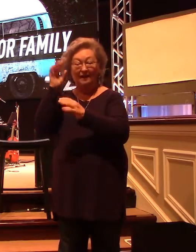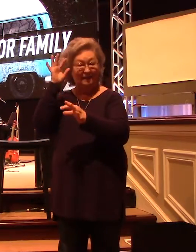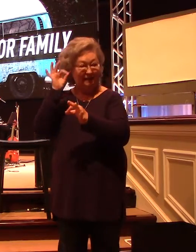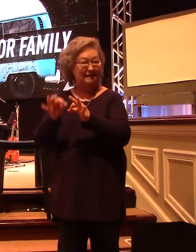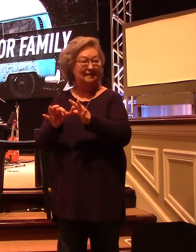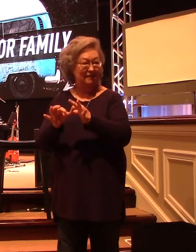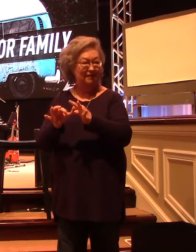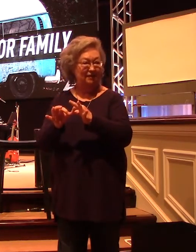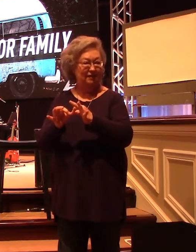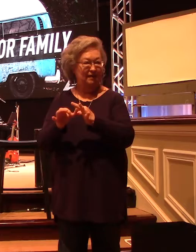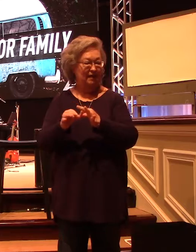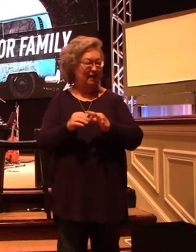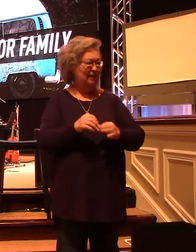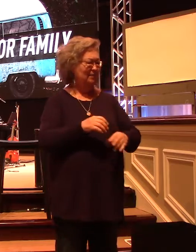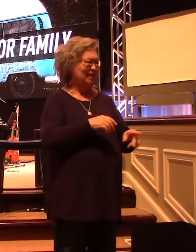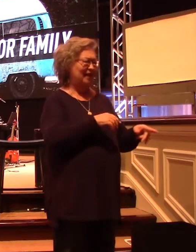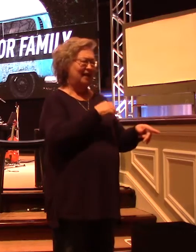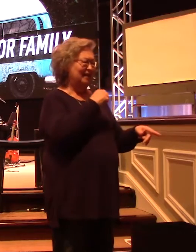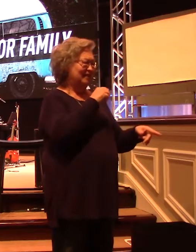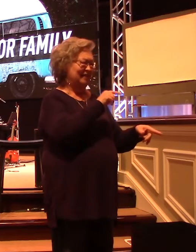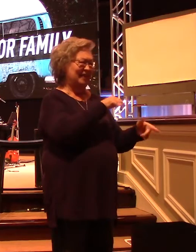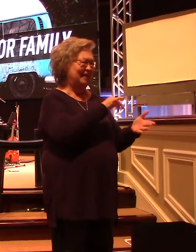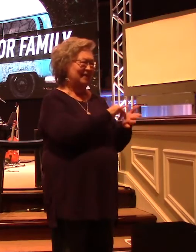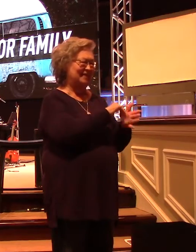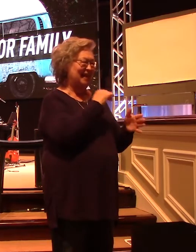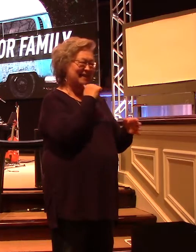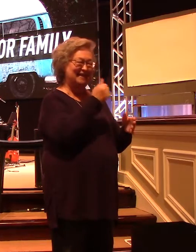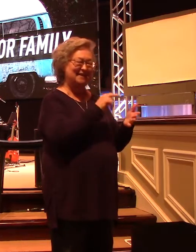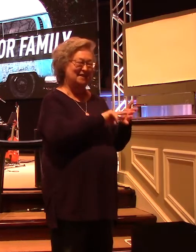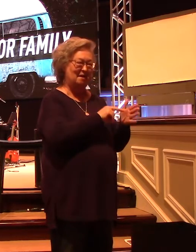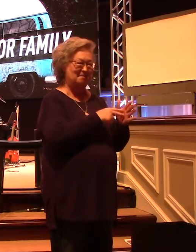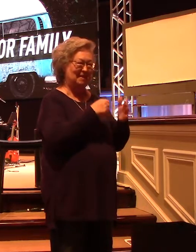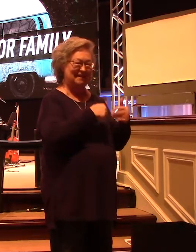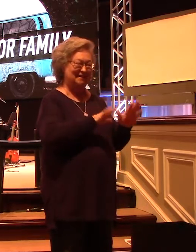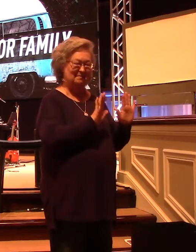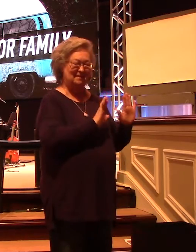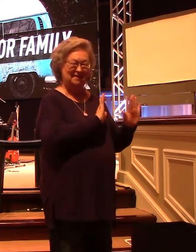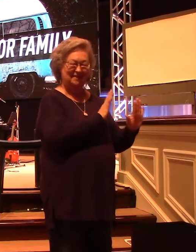That's not really the submission. I'm just saying that makes it a whole lot easier. Okay, yeah, sure.